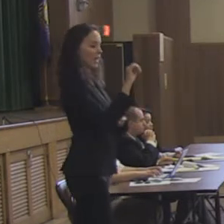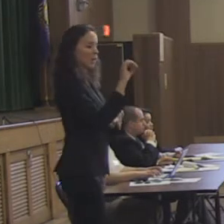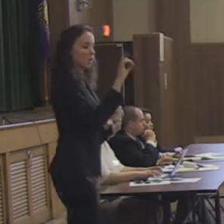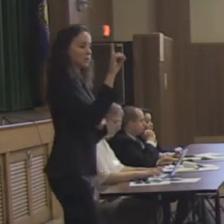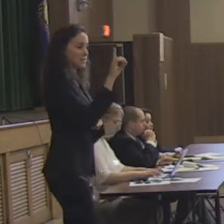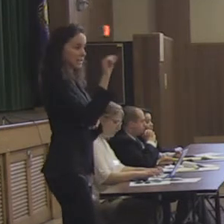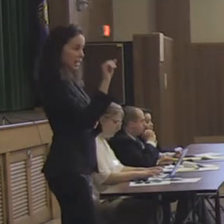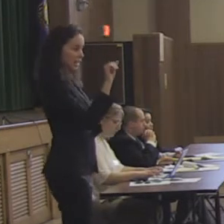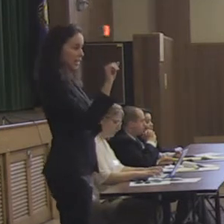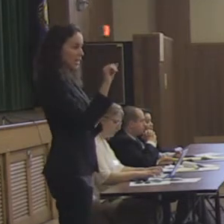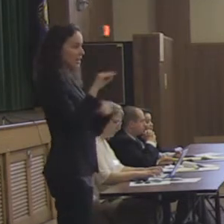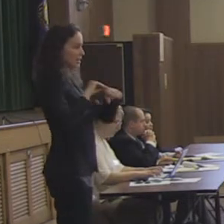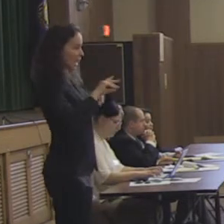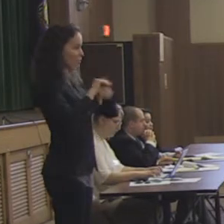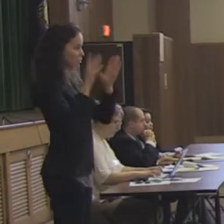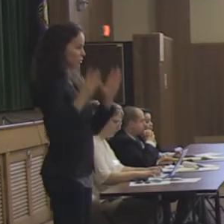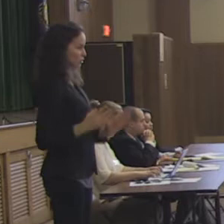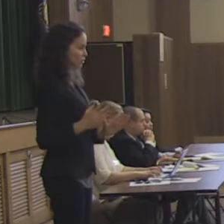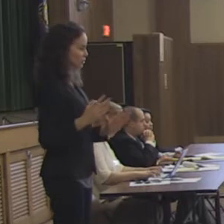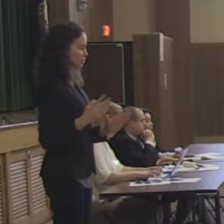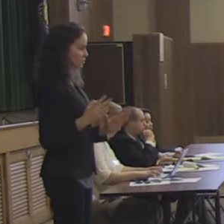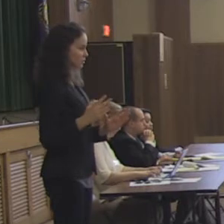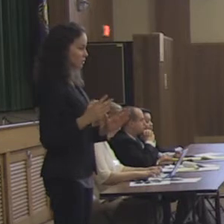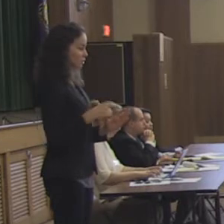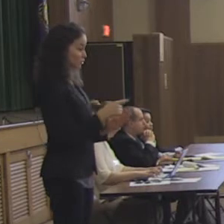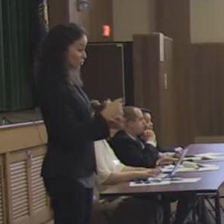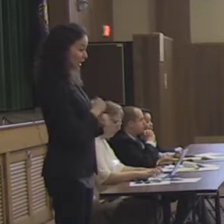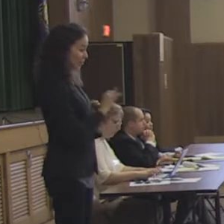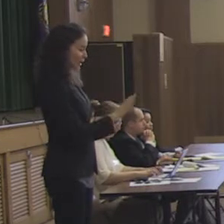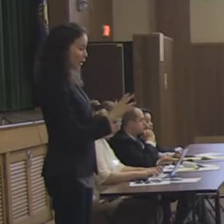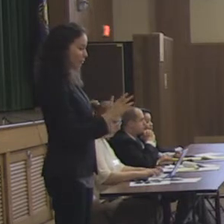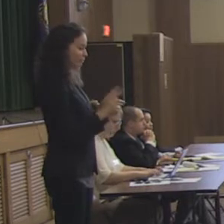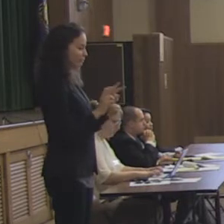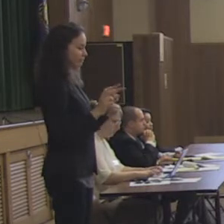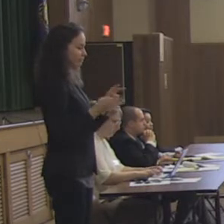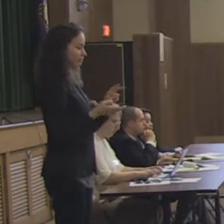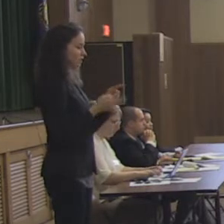AODA counselors, so they can get their